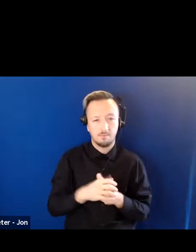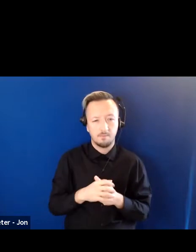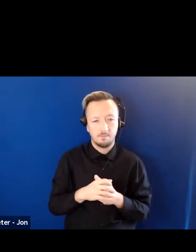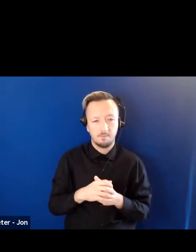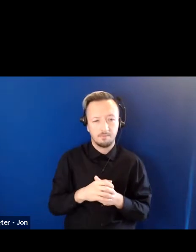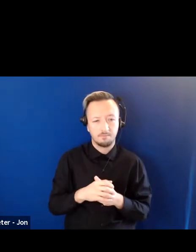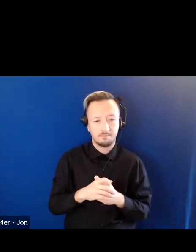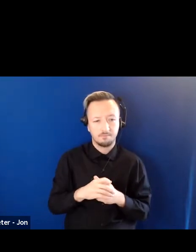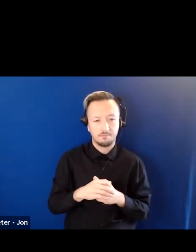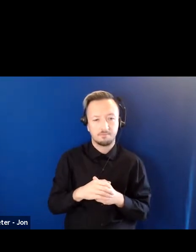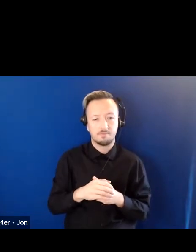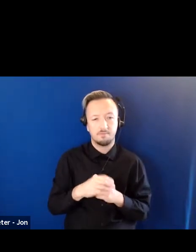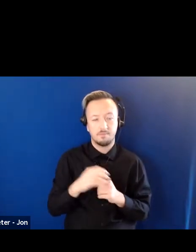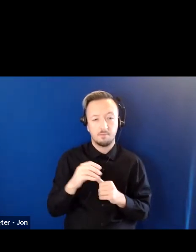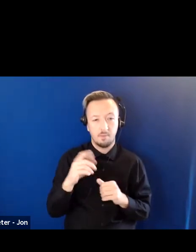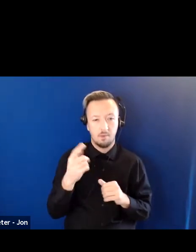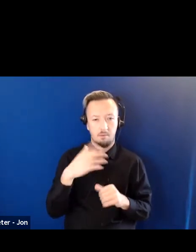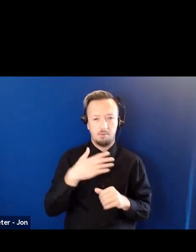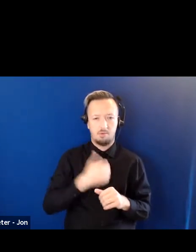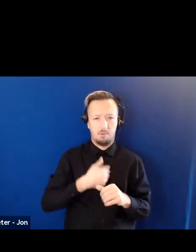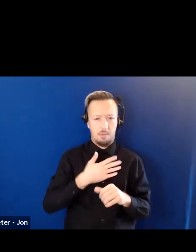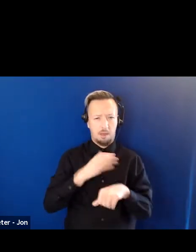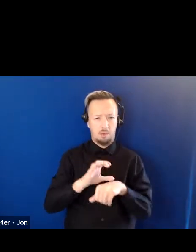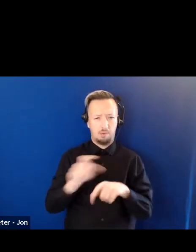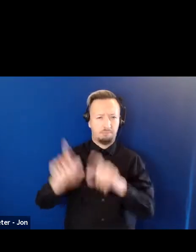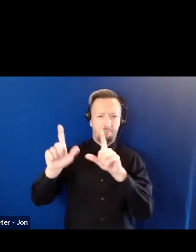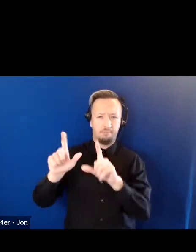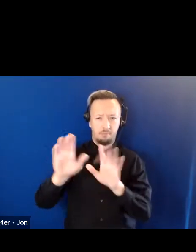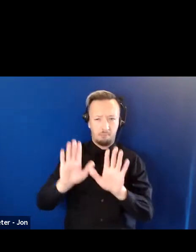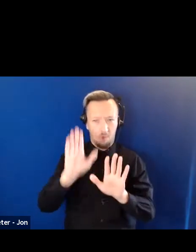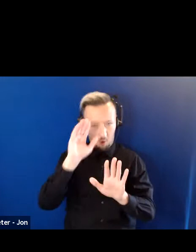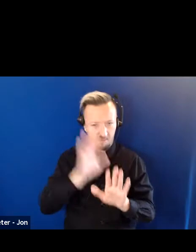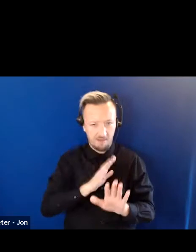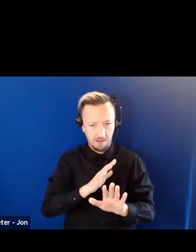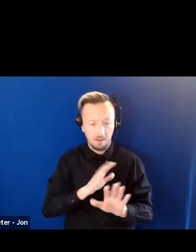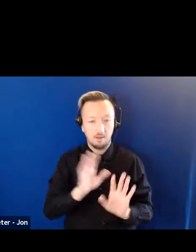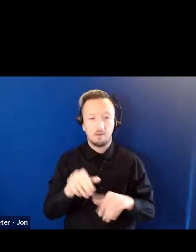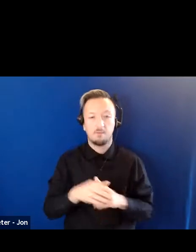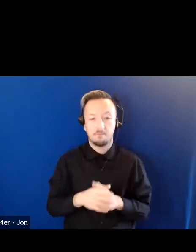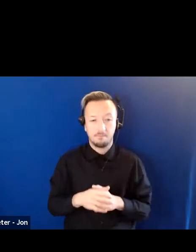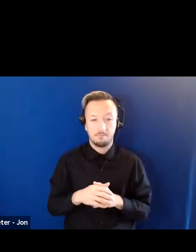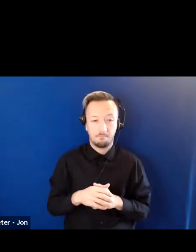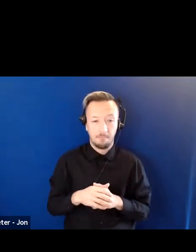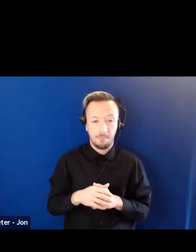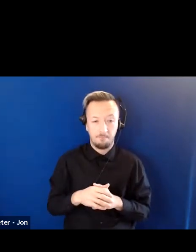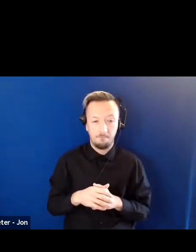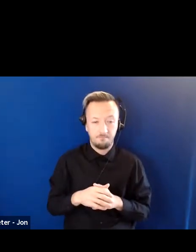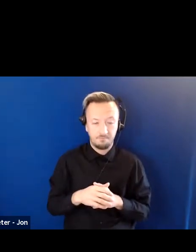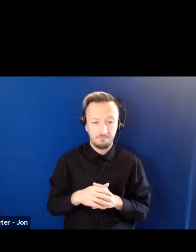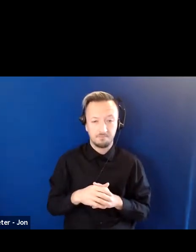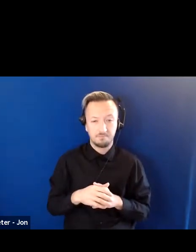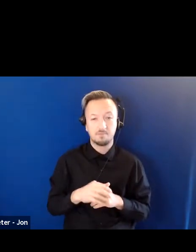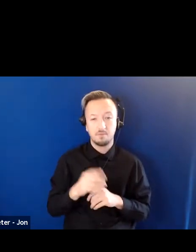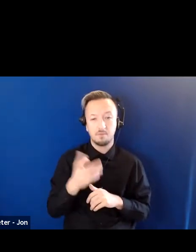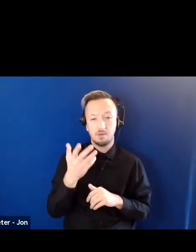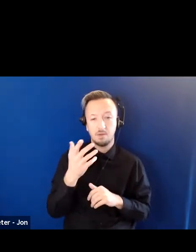hope I didn't, something popped up on my screen. Okay, I think I'm okay. And where